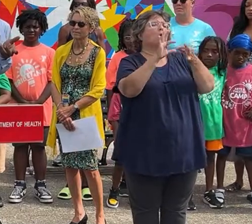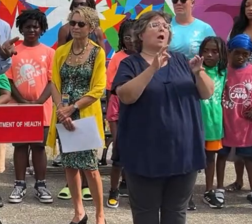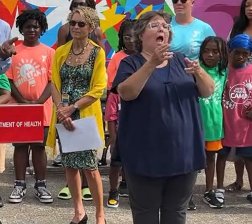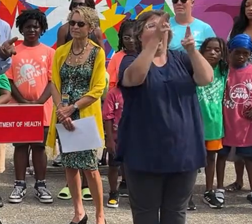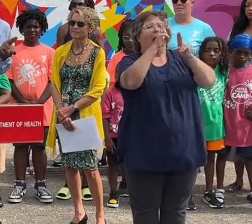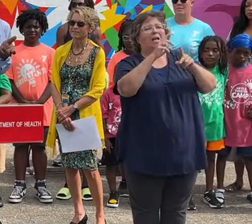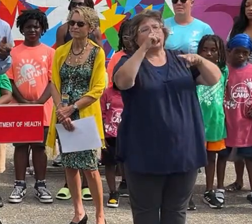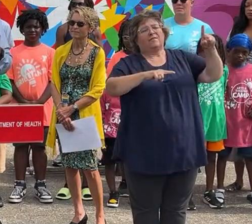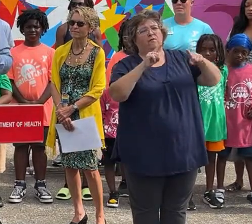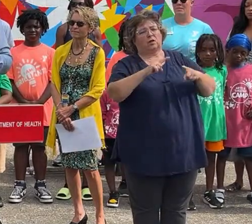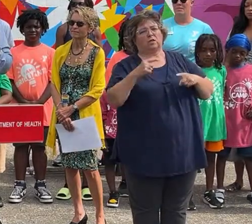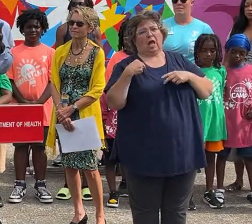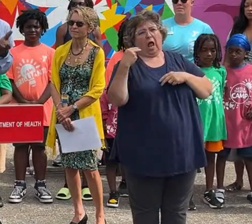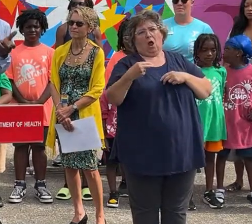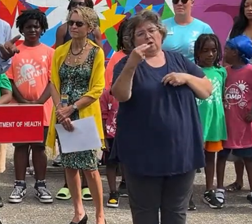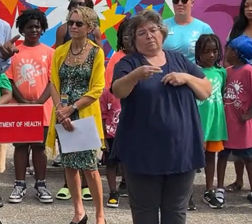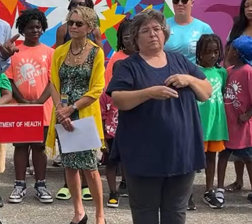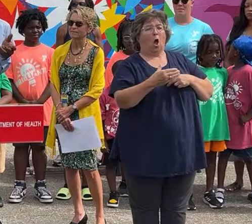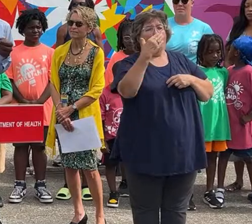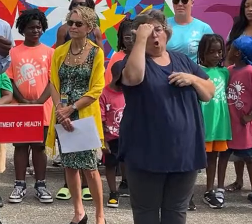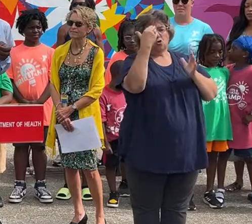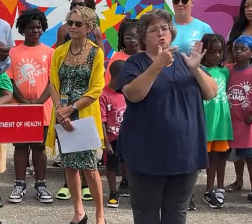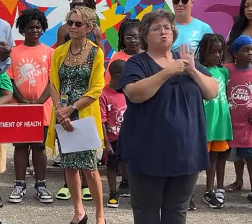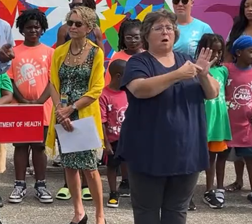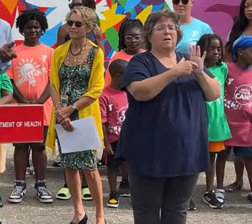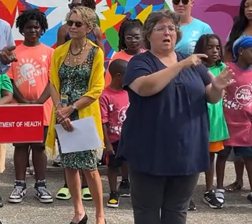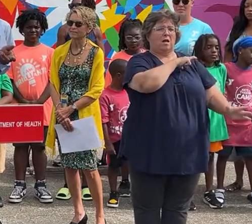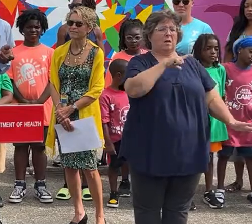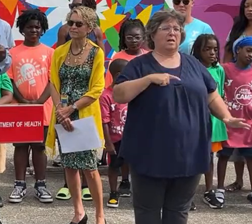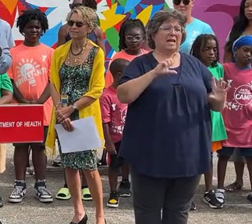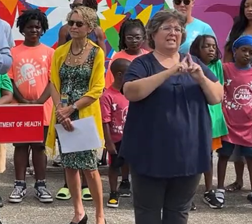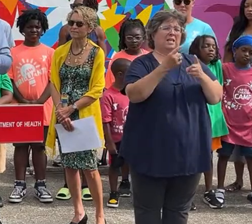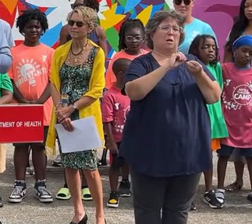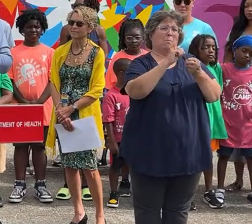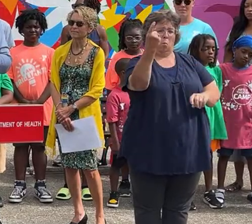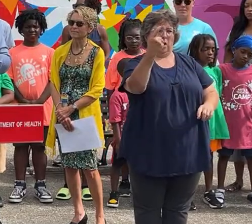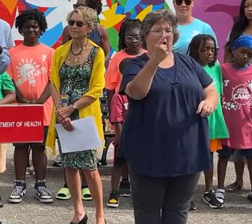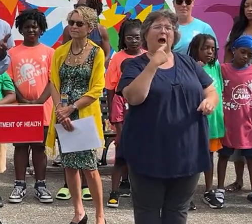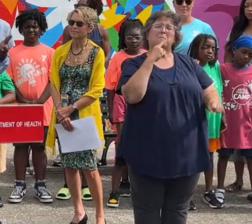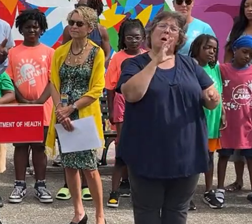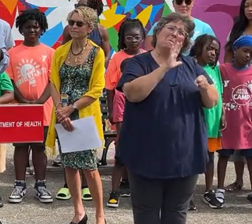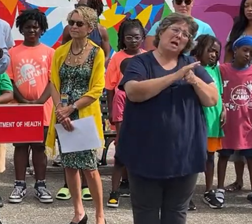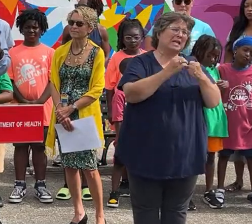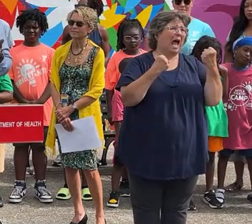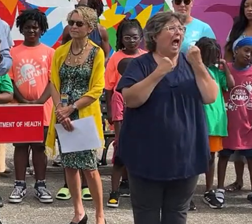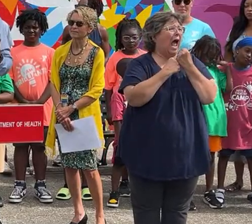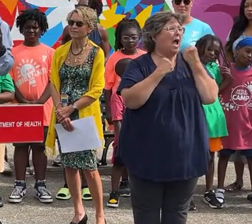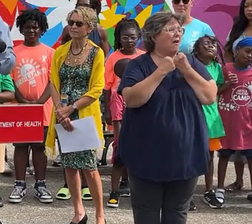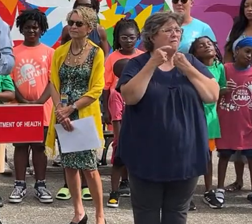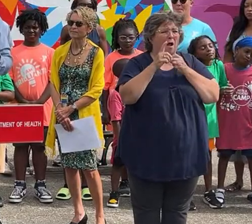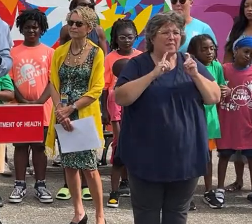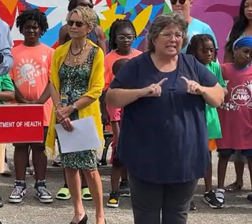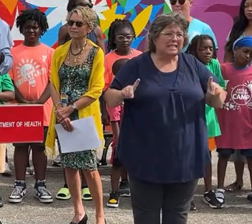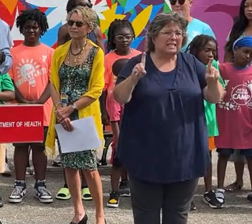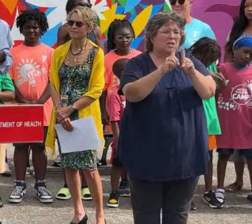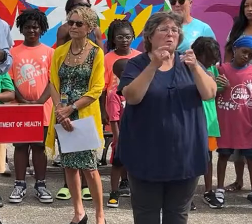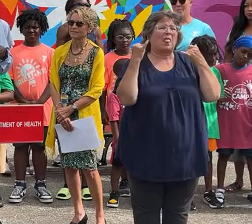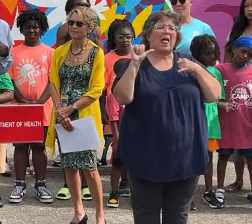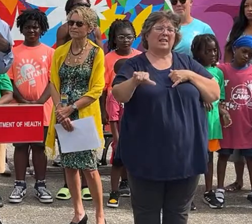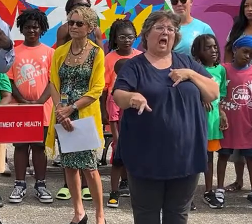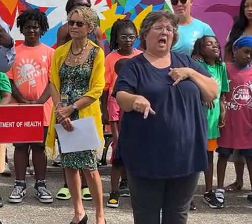our diverse heritage. As your new representative for the Legislative District 1, I'm deeply committed to advocating for initiatives like